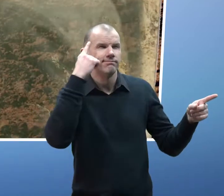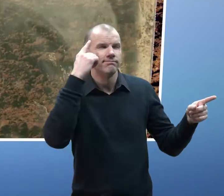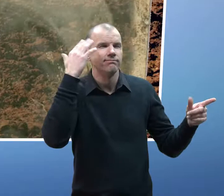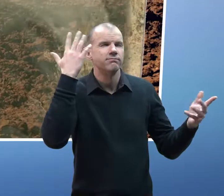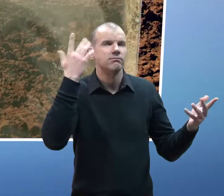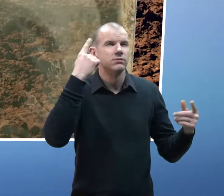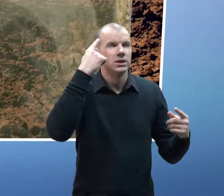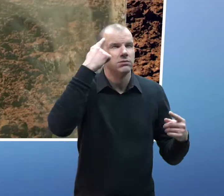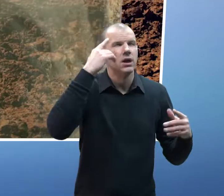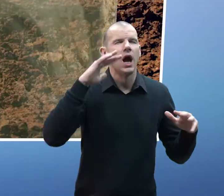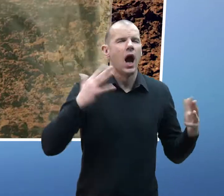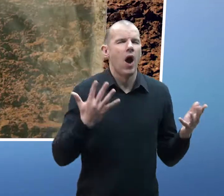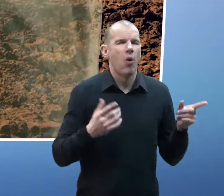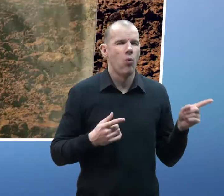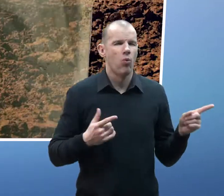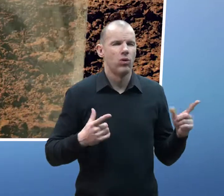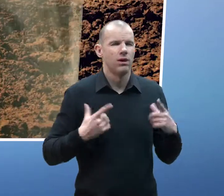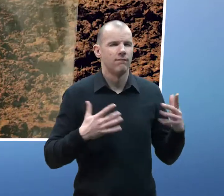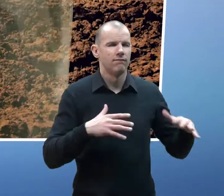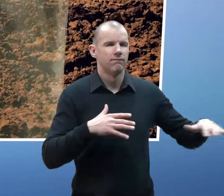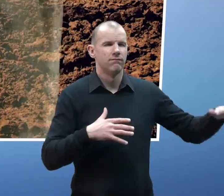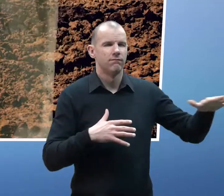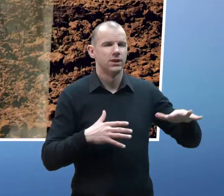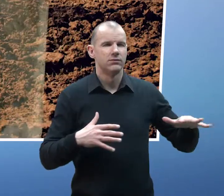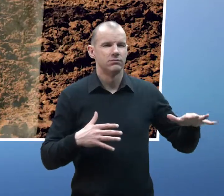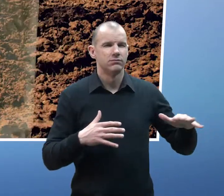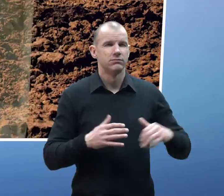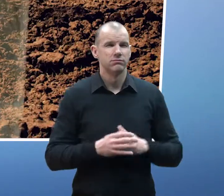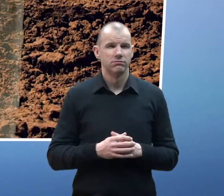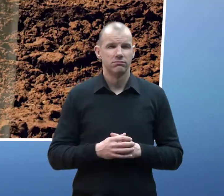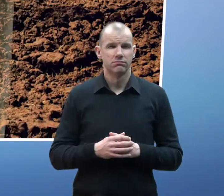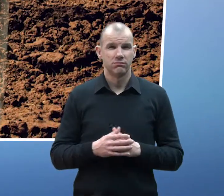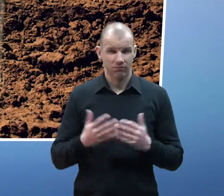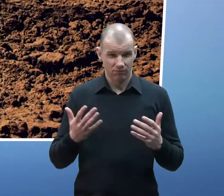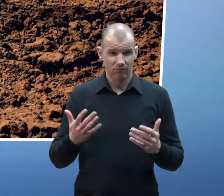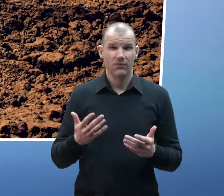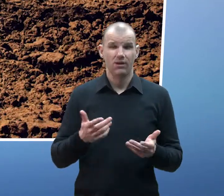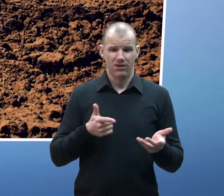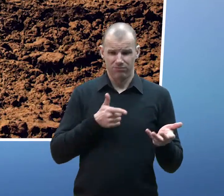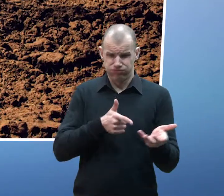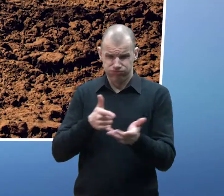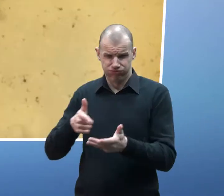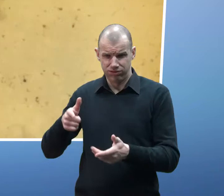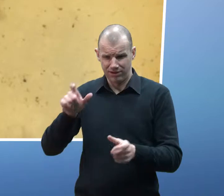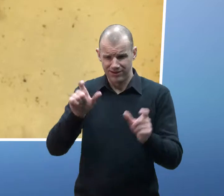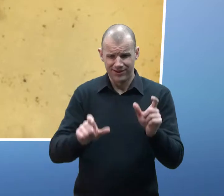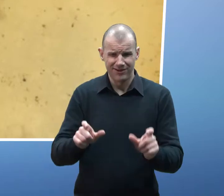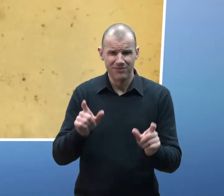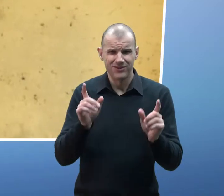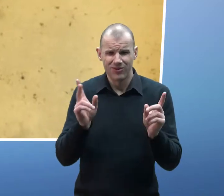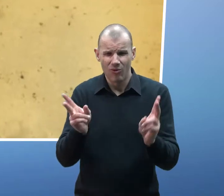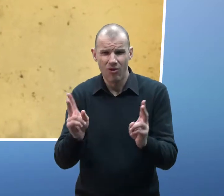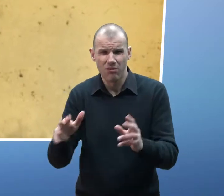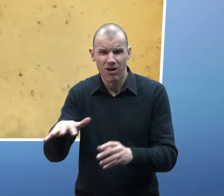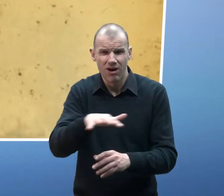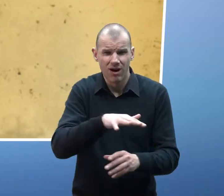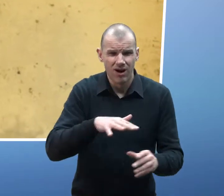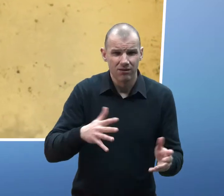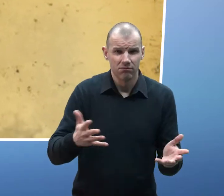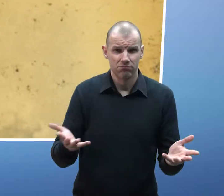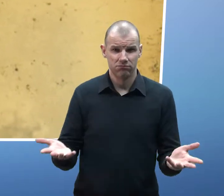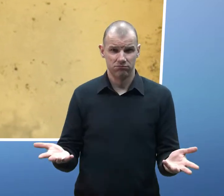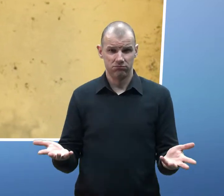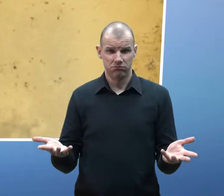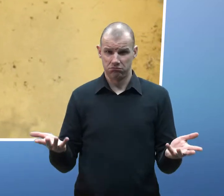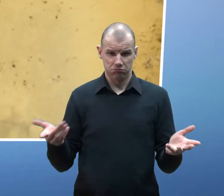days. The human destruction technology horrifies by its banal simplicity. Everything was taking place in the field in